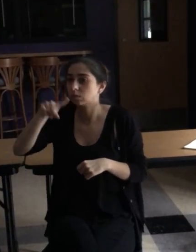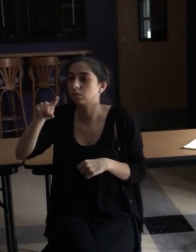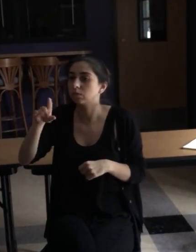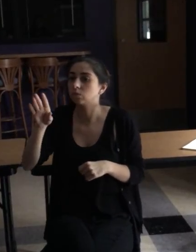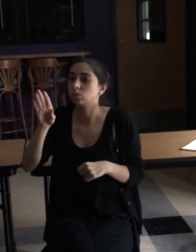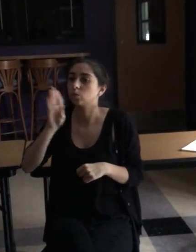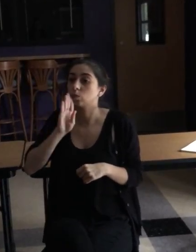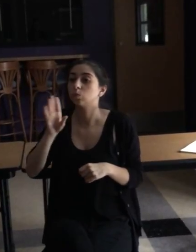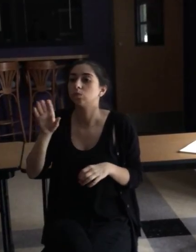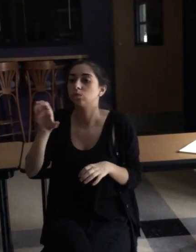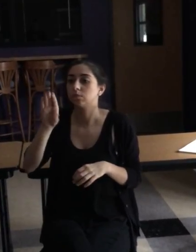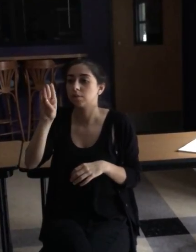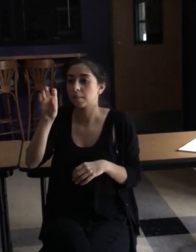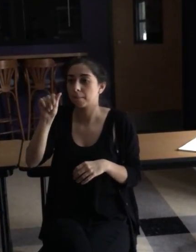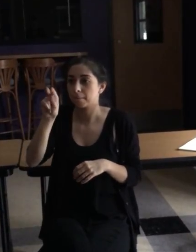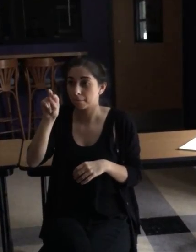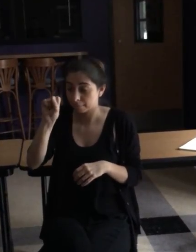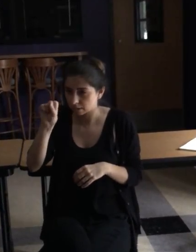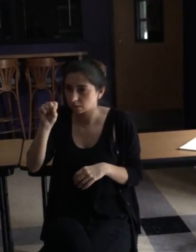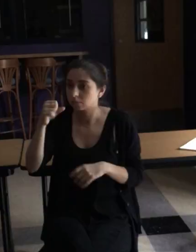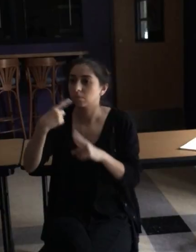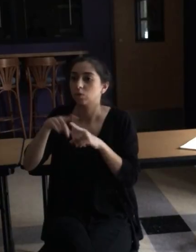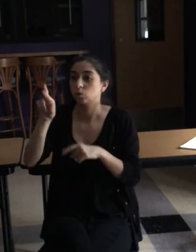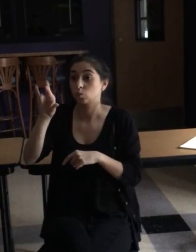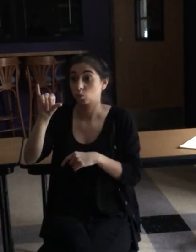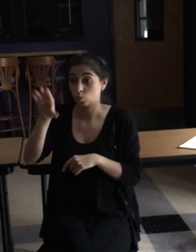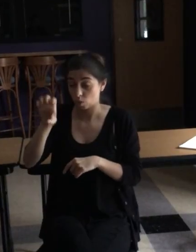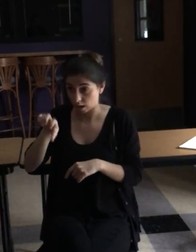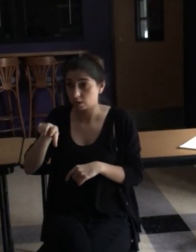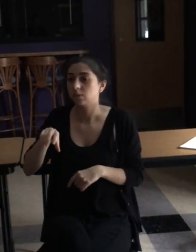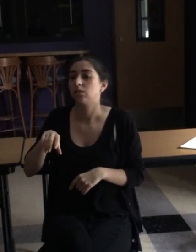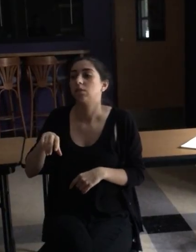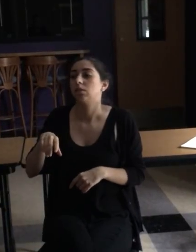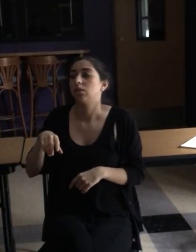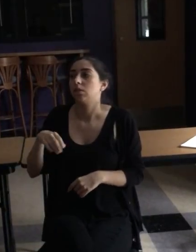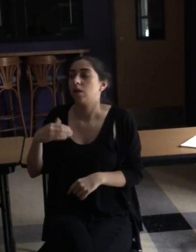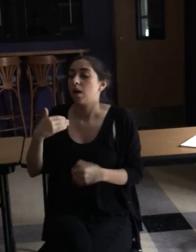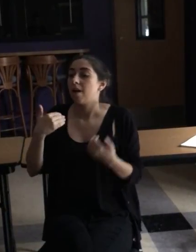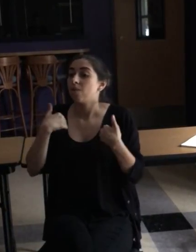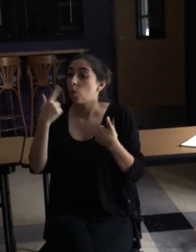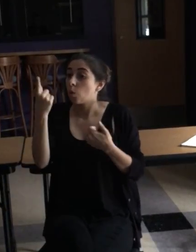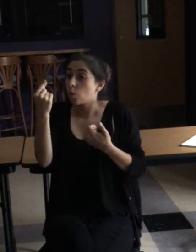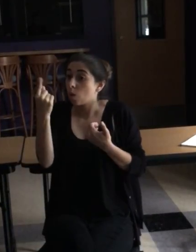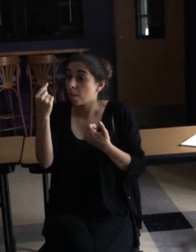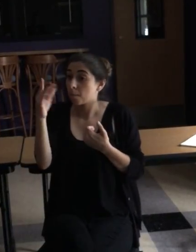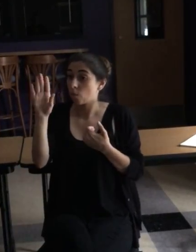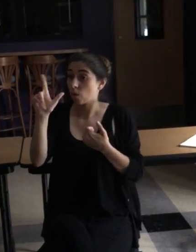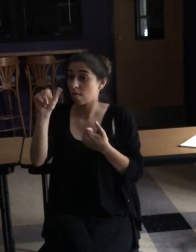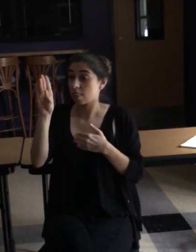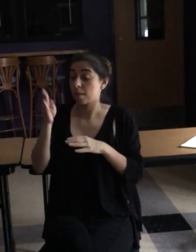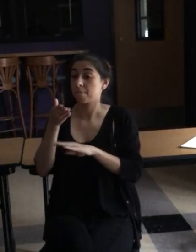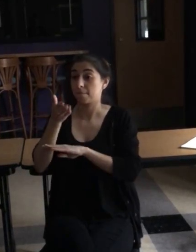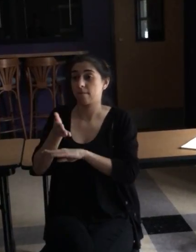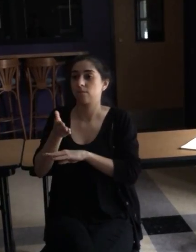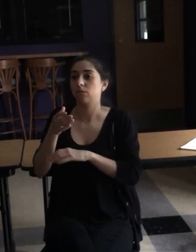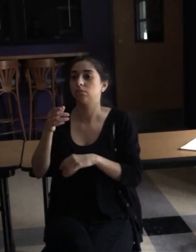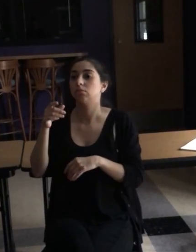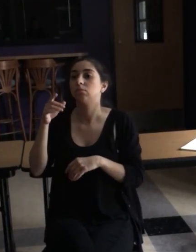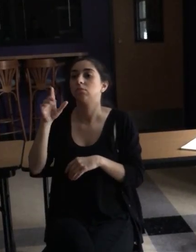beans and rice. We have one more lab after that, which is beans.